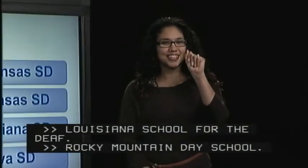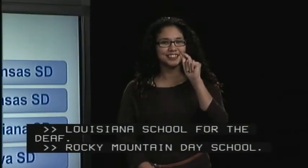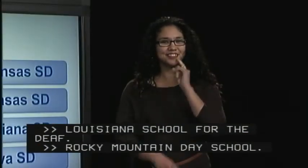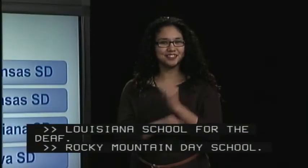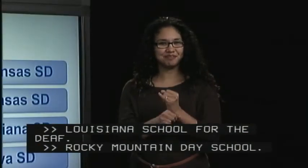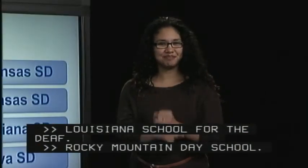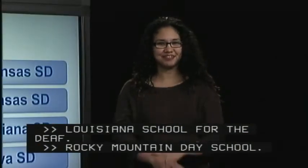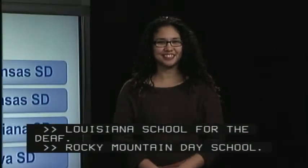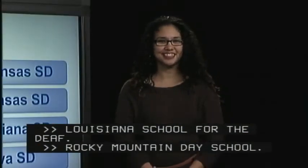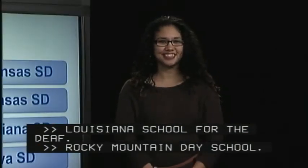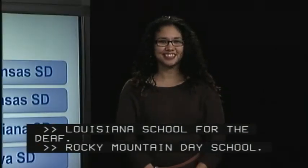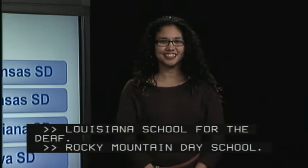Iowa School for the Deaf.